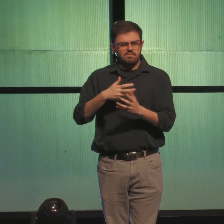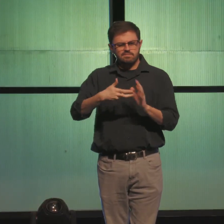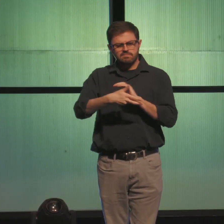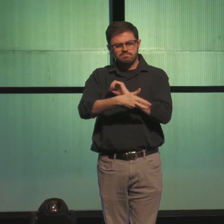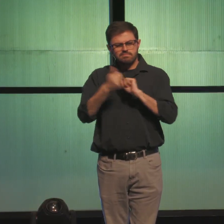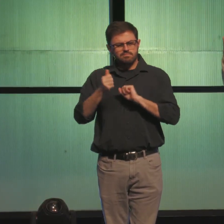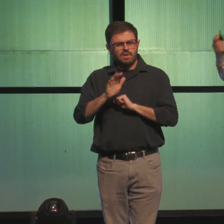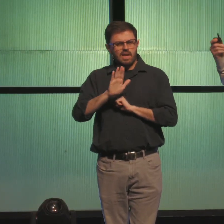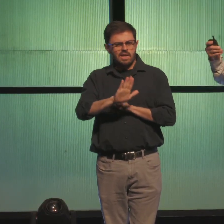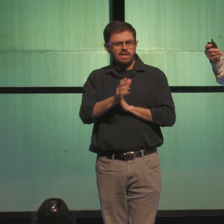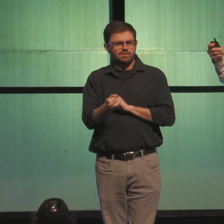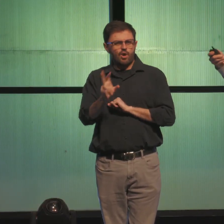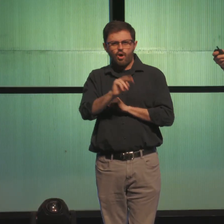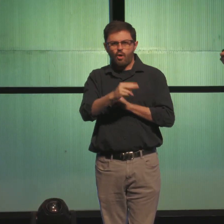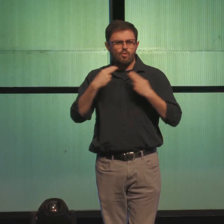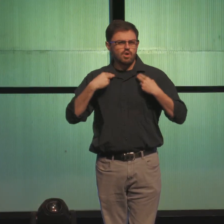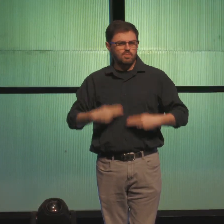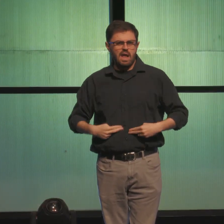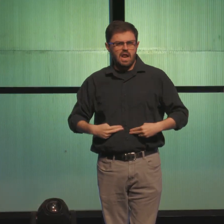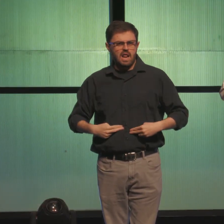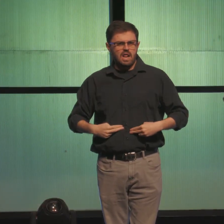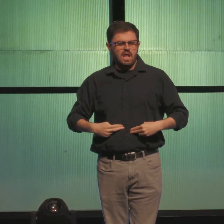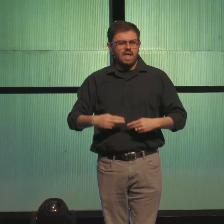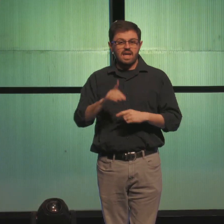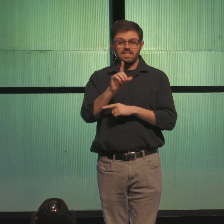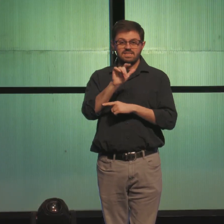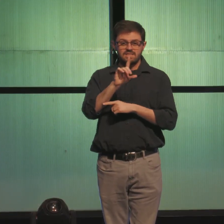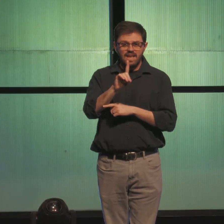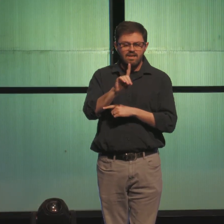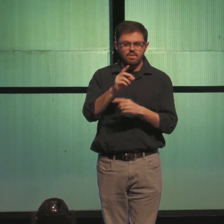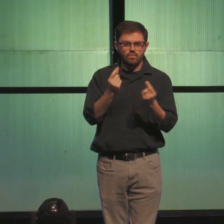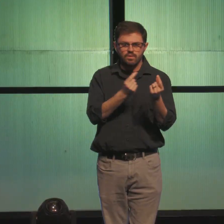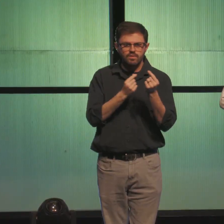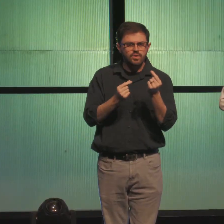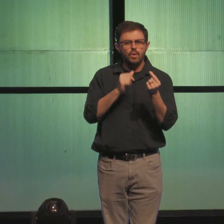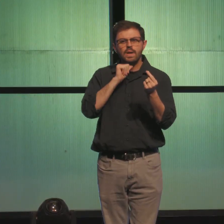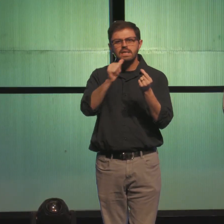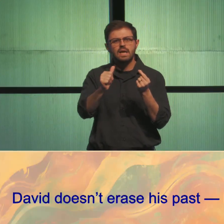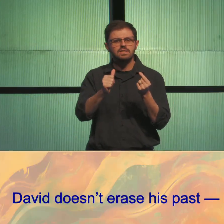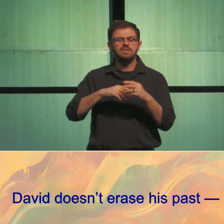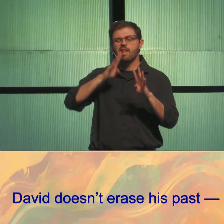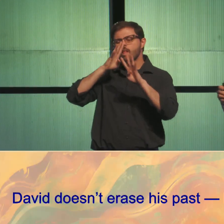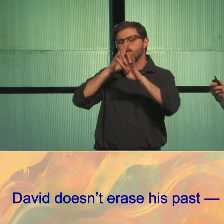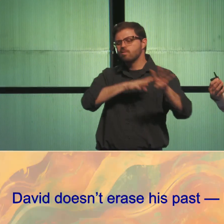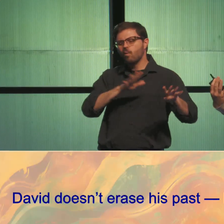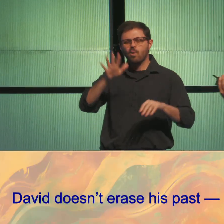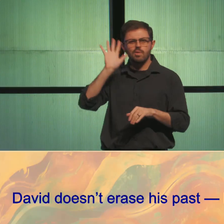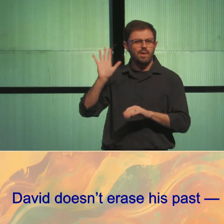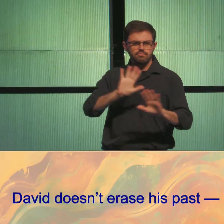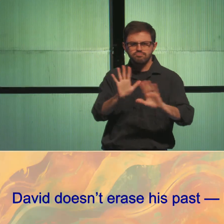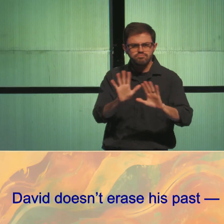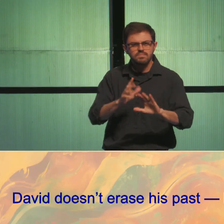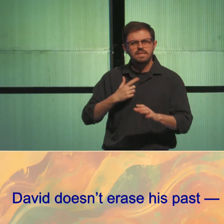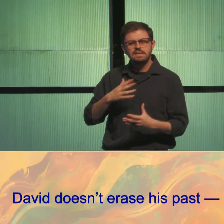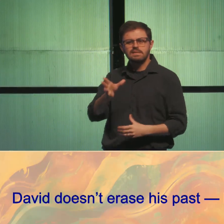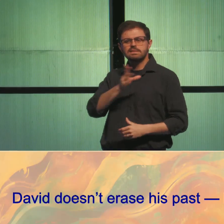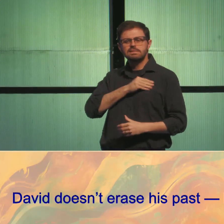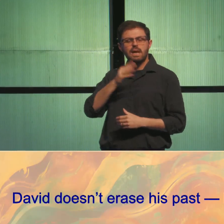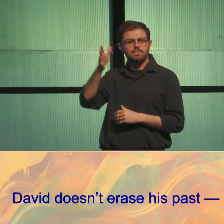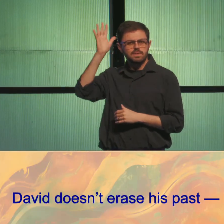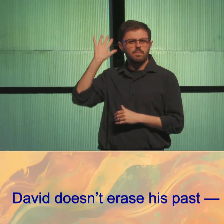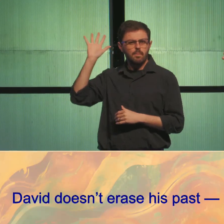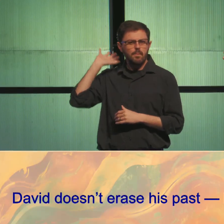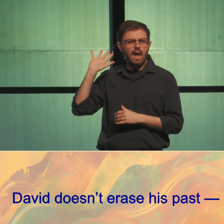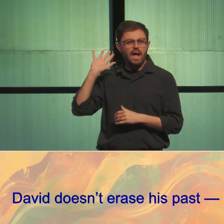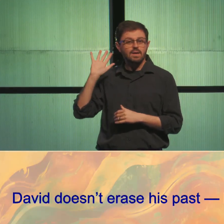self-dehumanizing. And I love David here in this situation. He doesn't erase his past. The story doesn't erase his past. The story embraces it. Because if